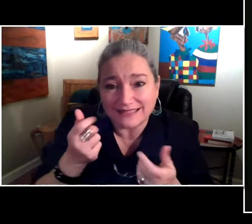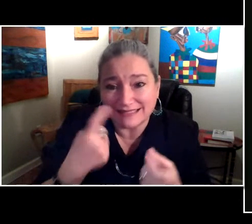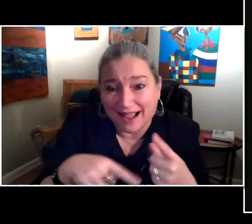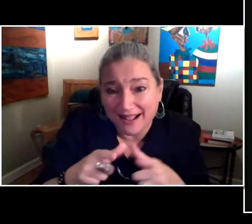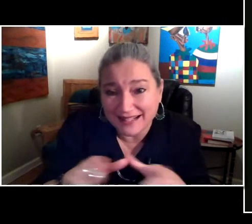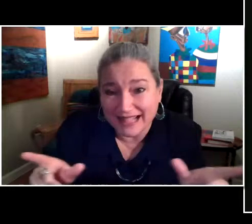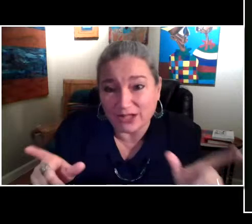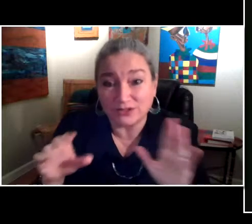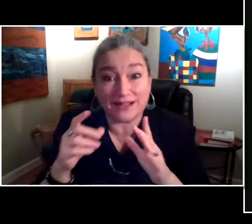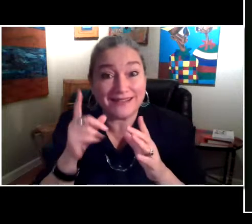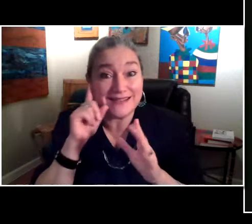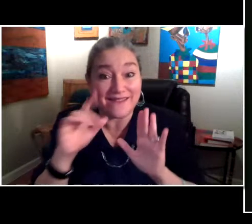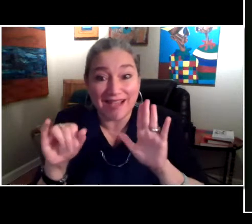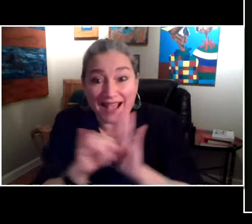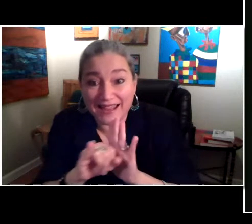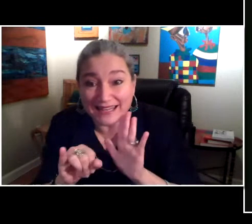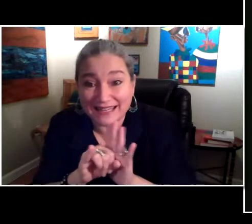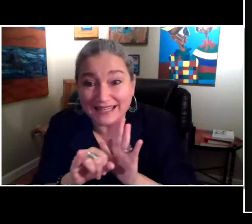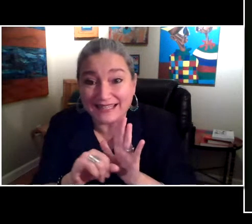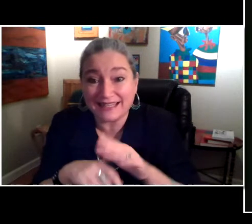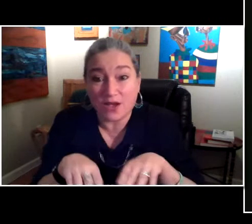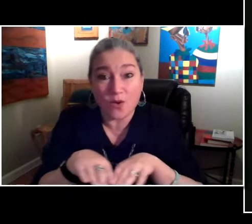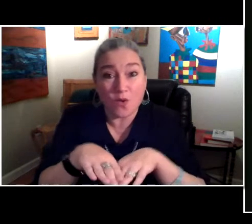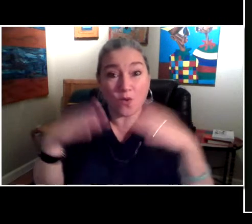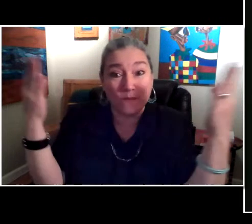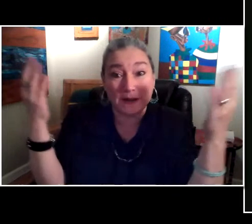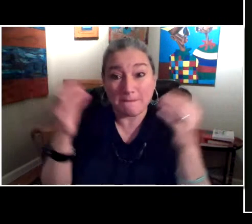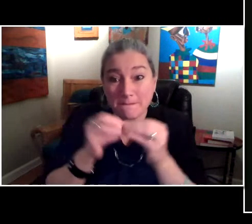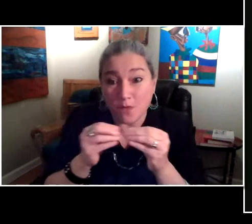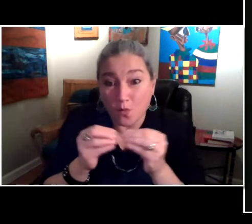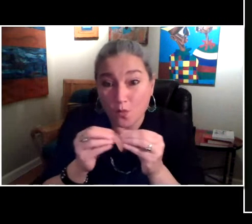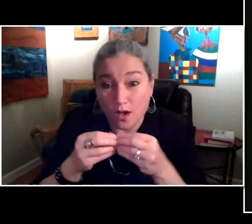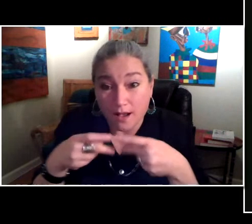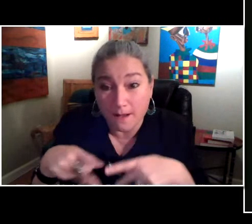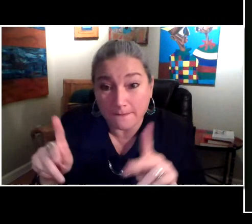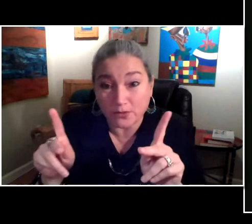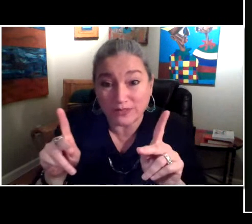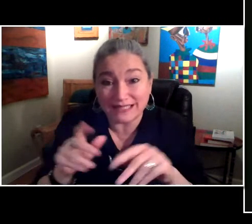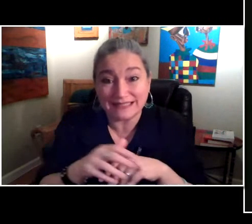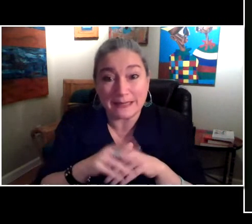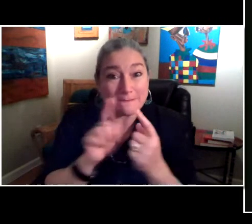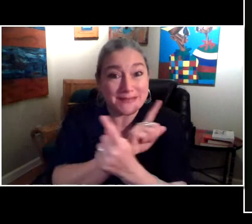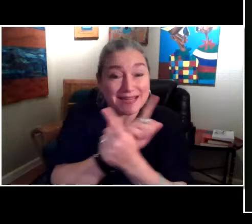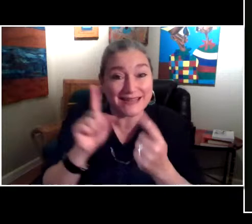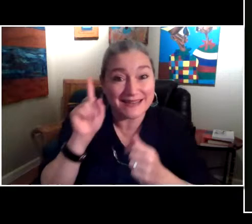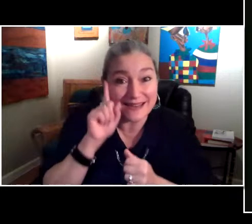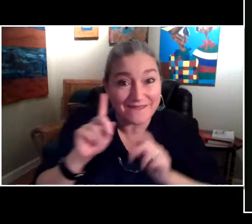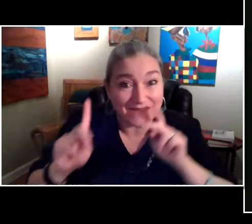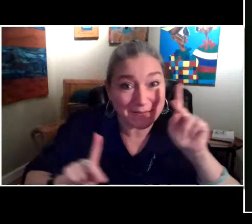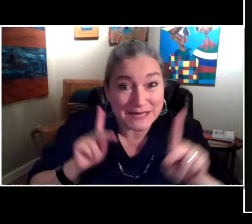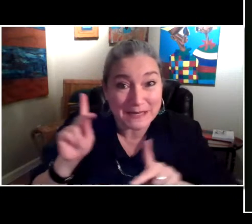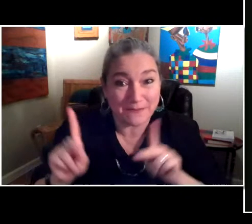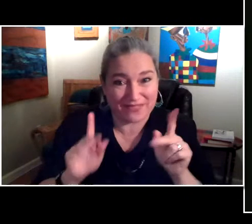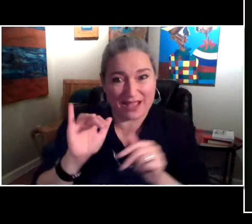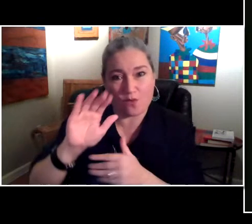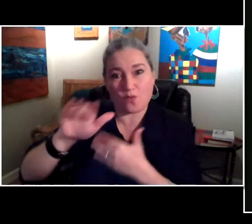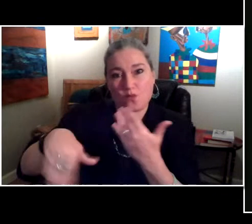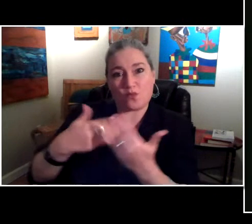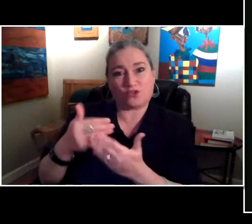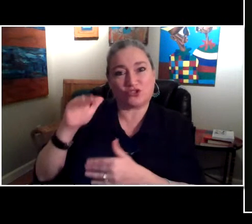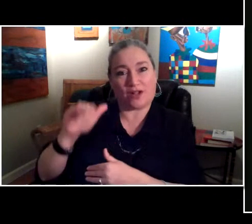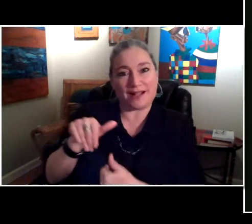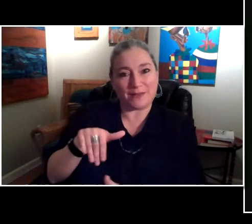focus. The text here is rather small, but it focuses on sign language, deaf identity, opening